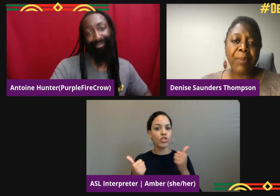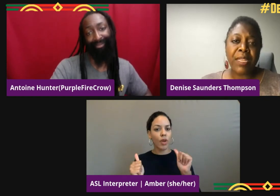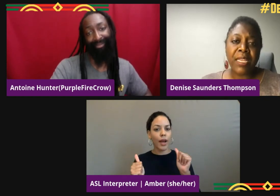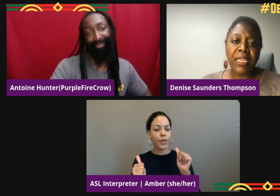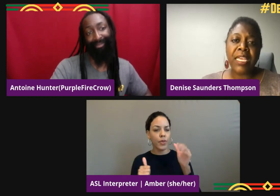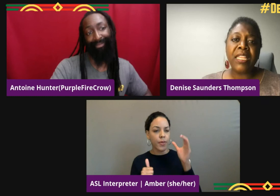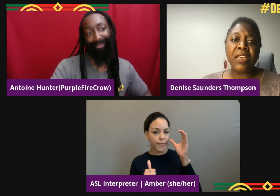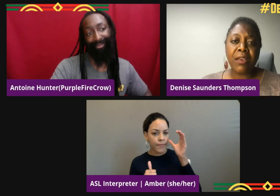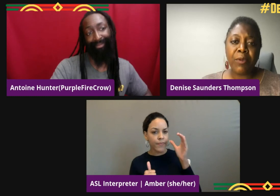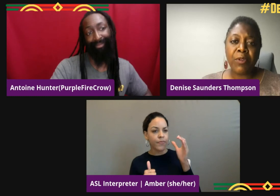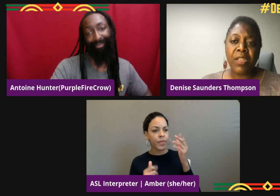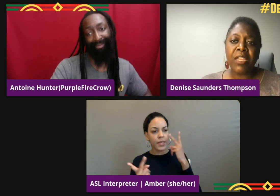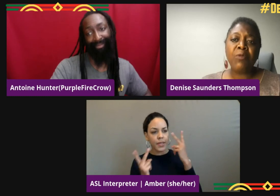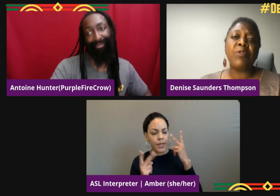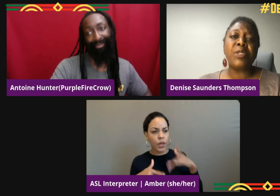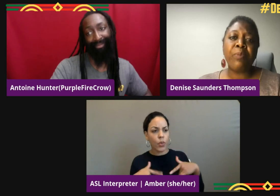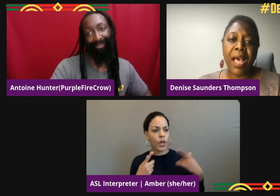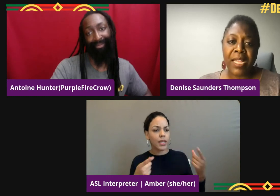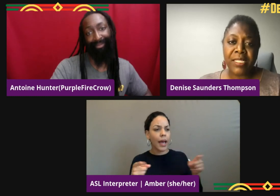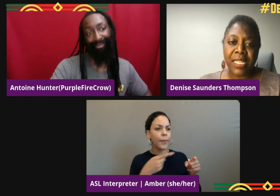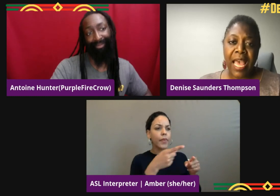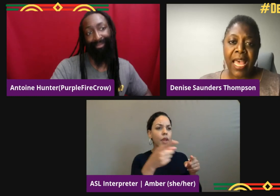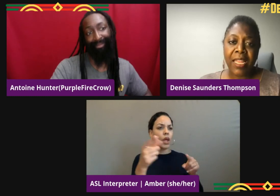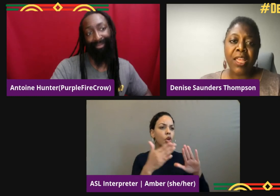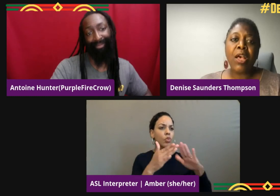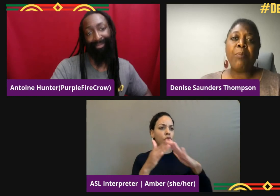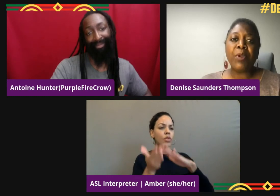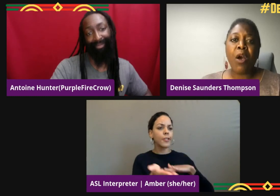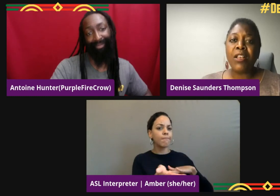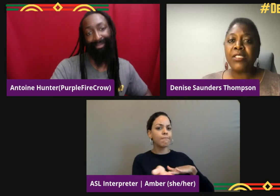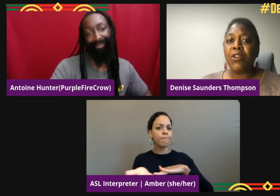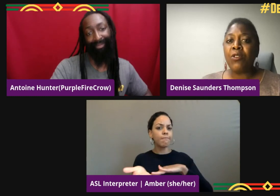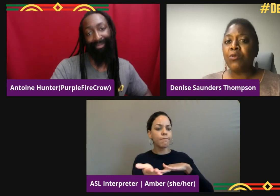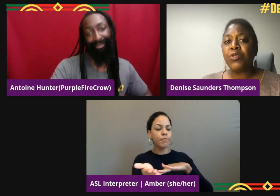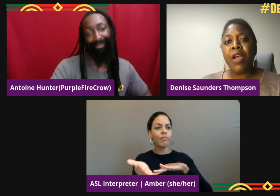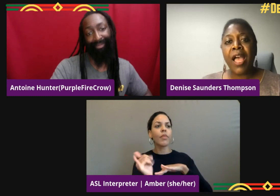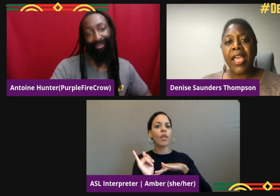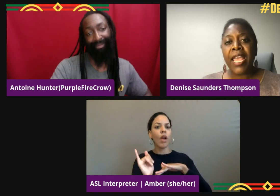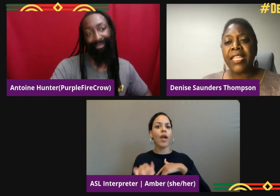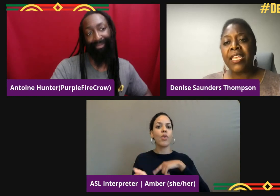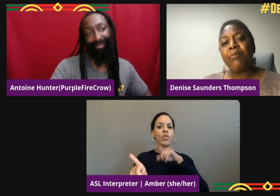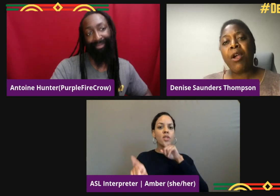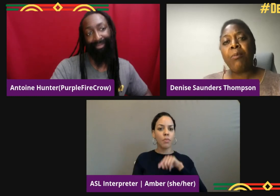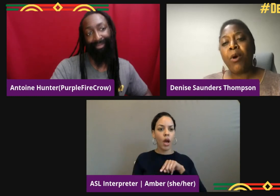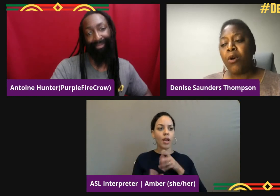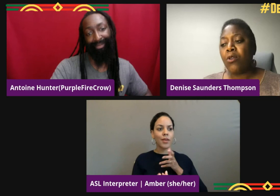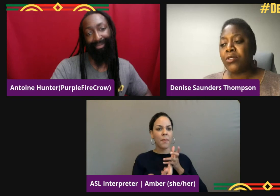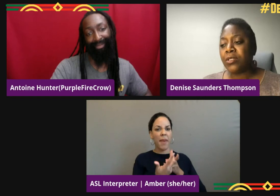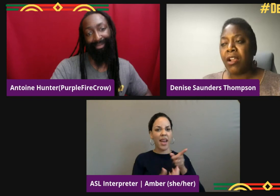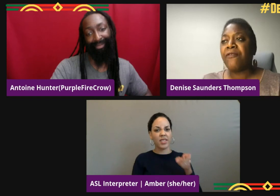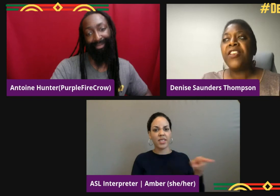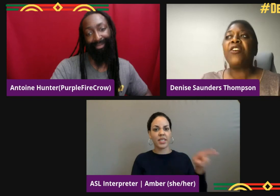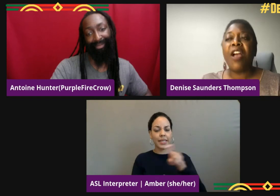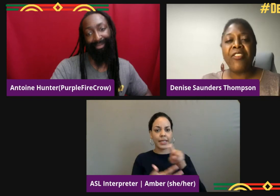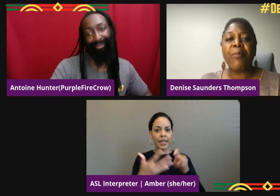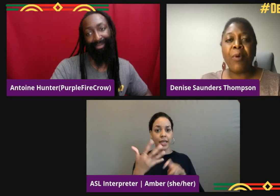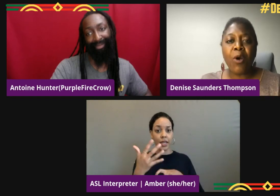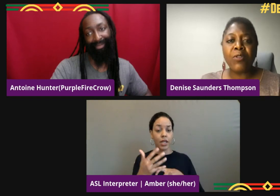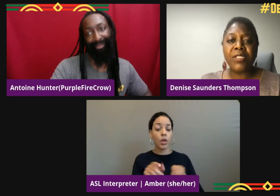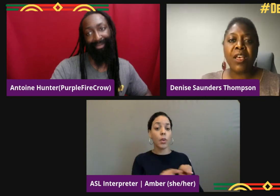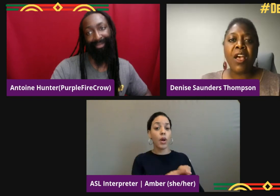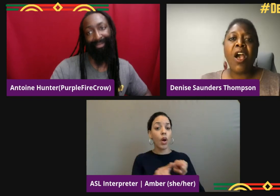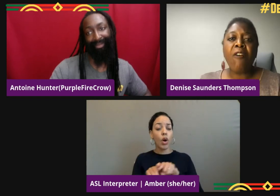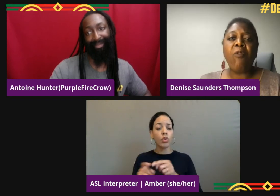what's happening in the community, respond to that, but also try and keep our pulse, our finger on